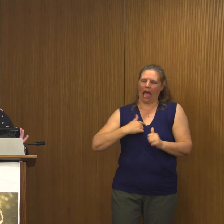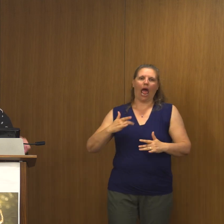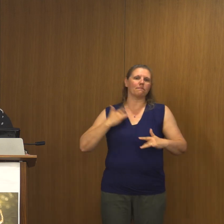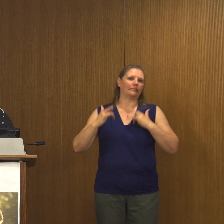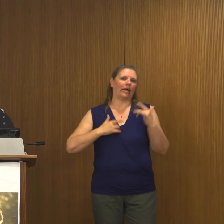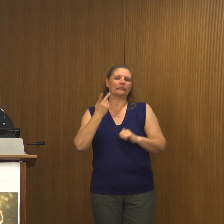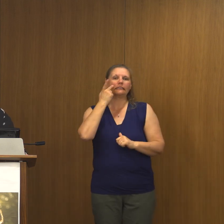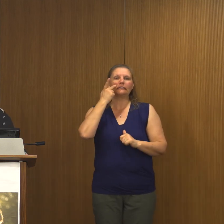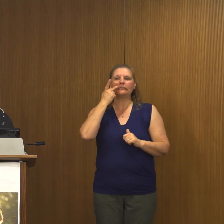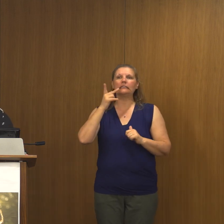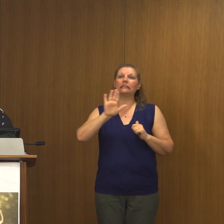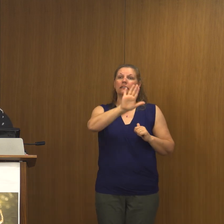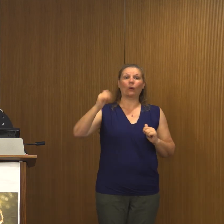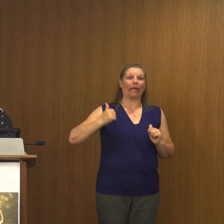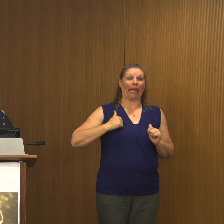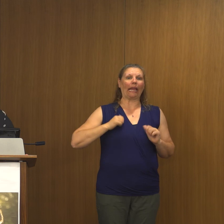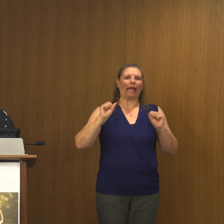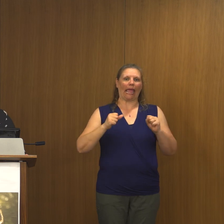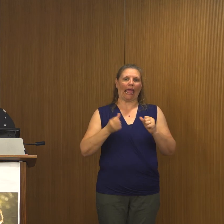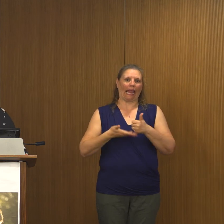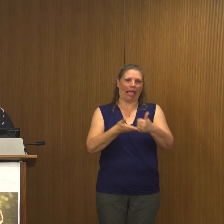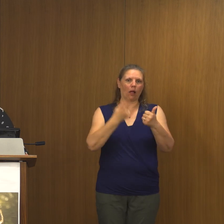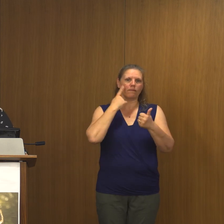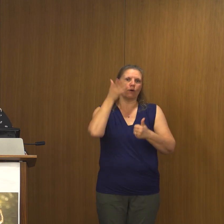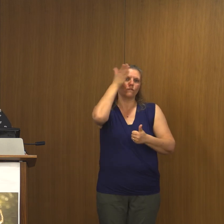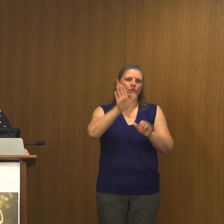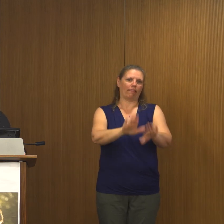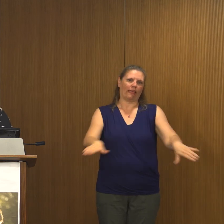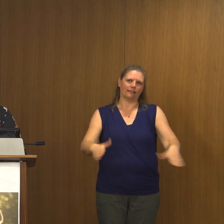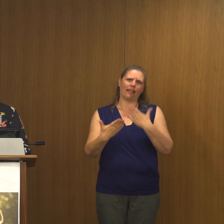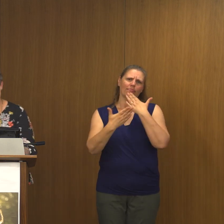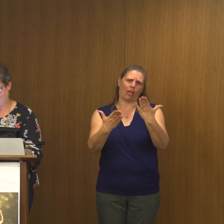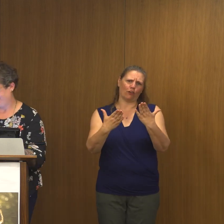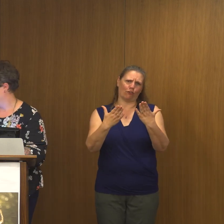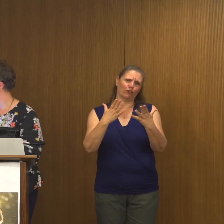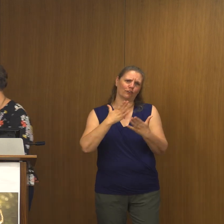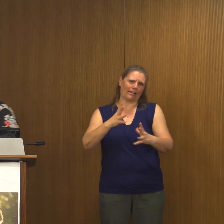we can accomplish as a country for our kids. Thank you for letting me share my family with you today.